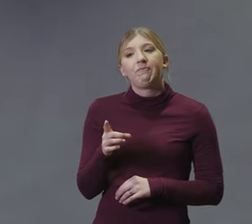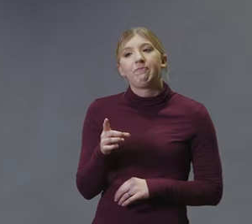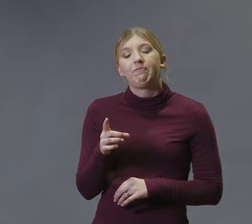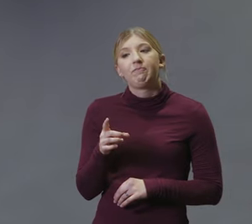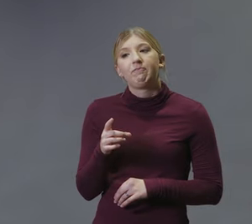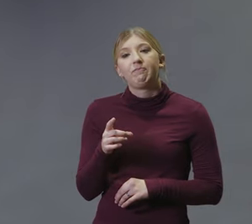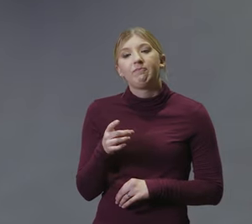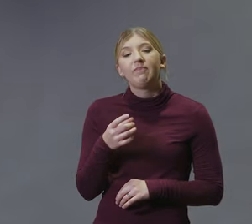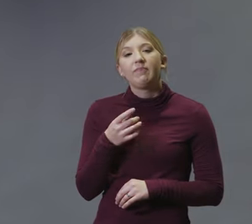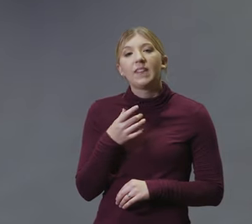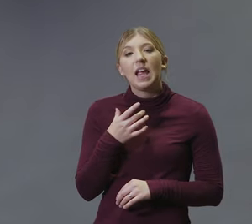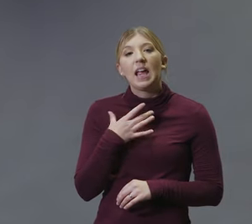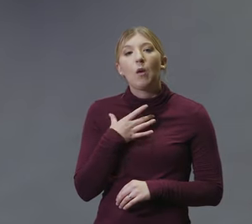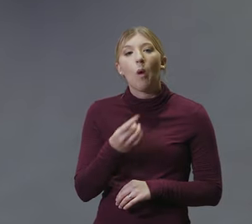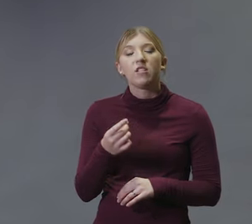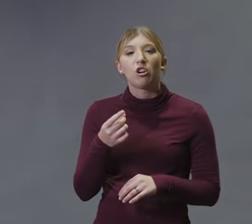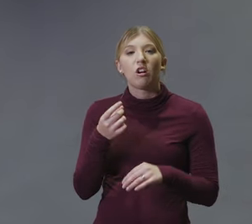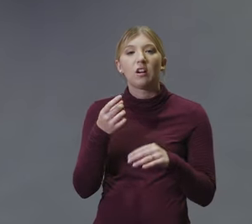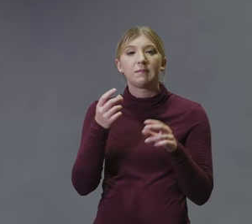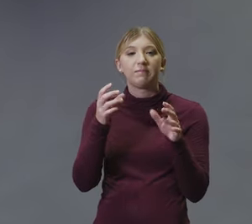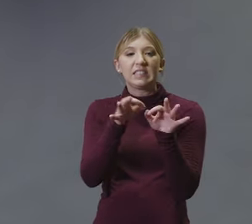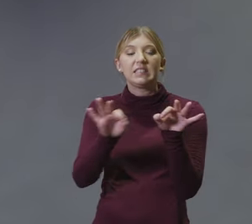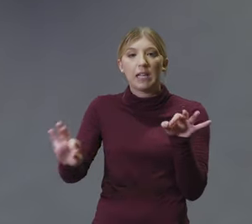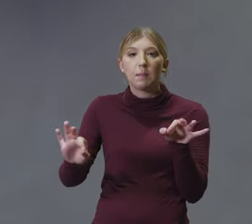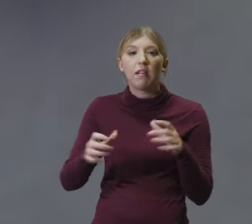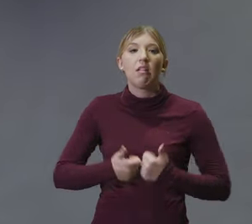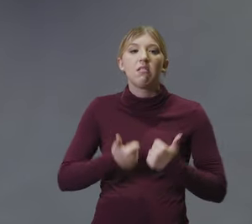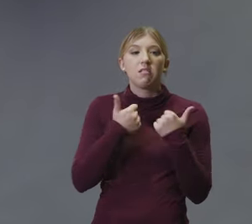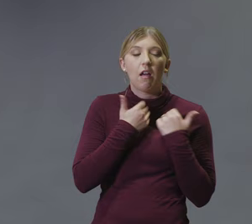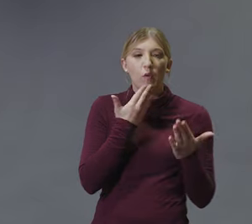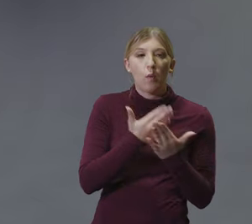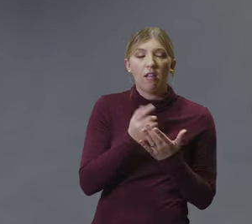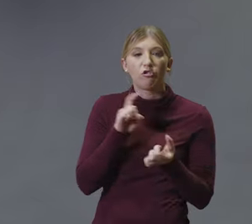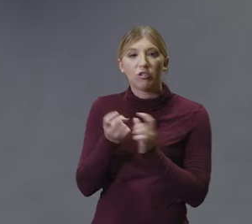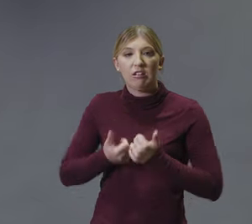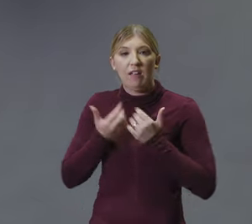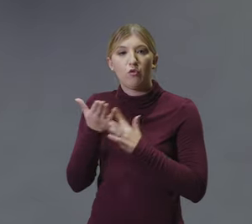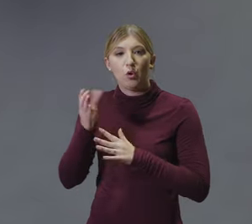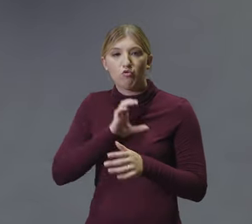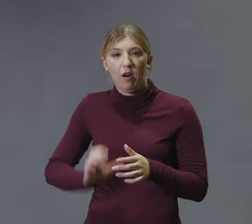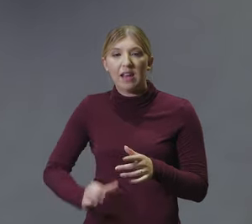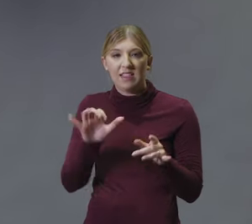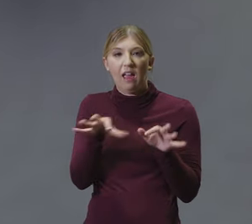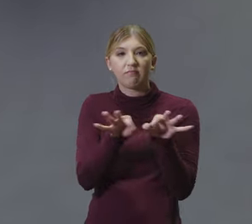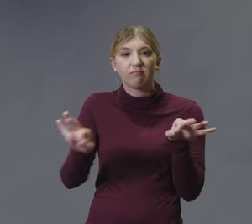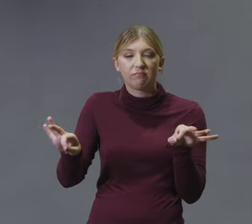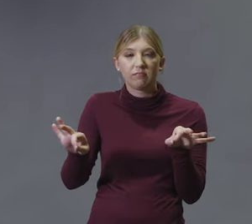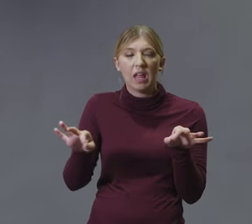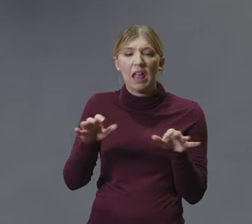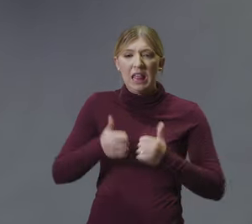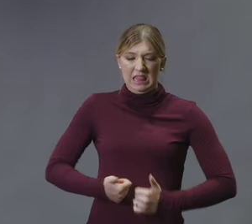would like our vision statement to love well, change lives through Christ. And the thing about loving